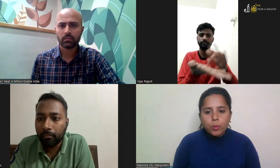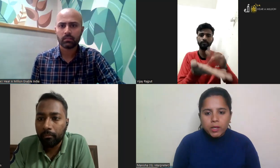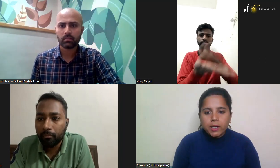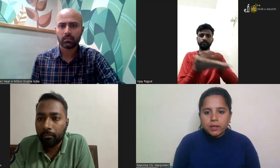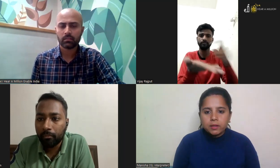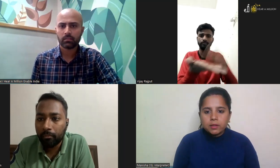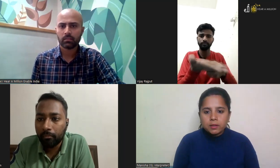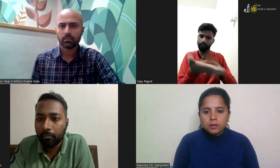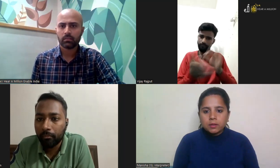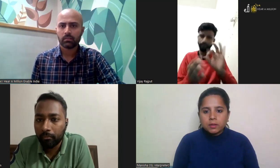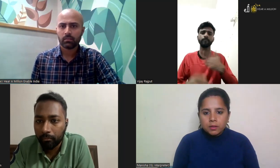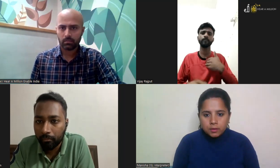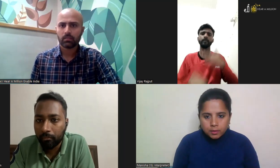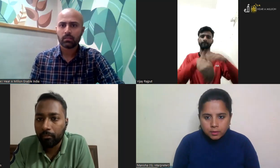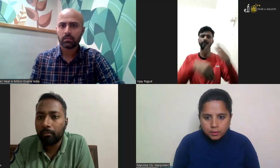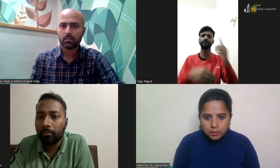I'm from Haryana.